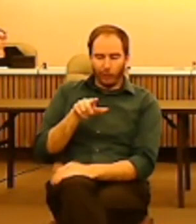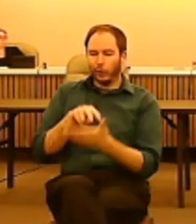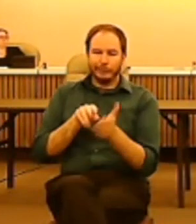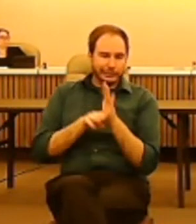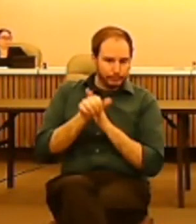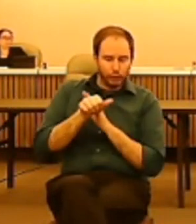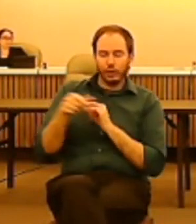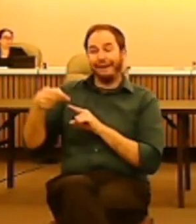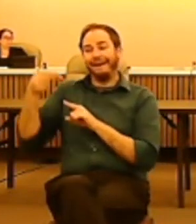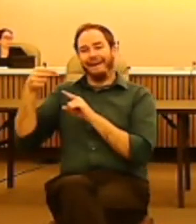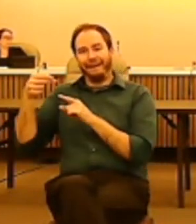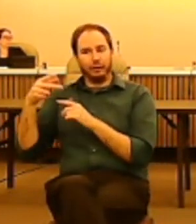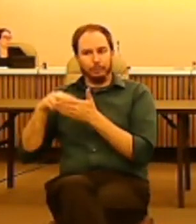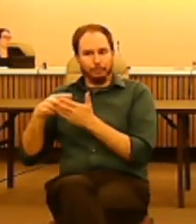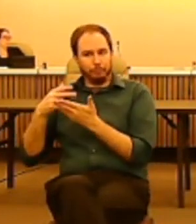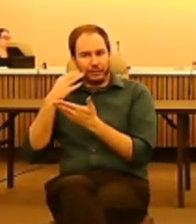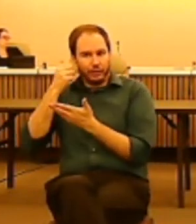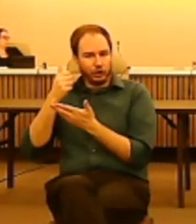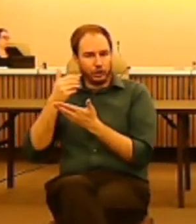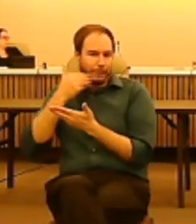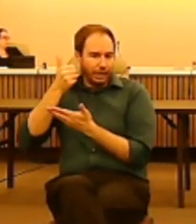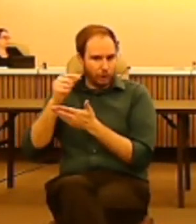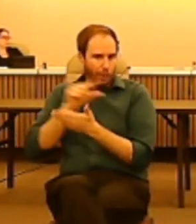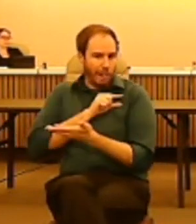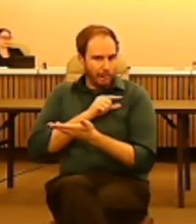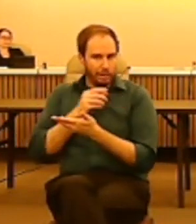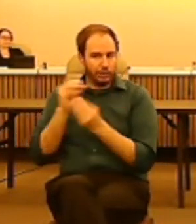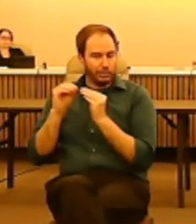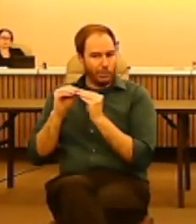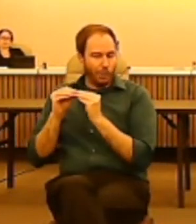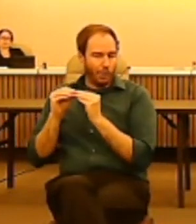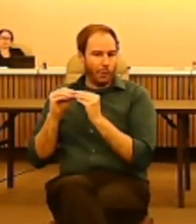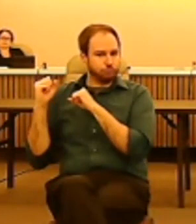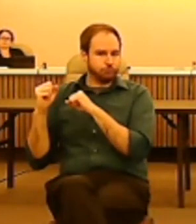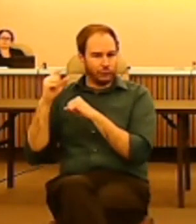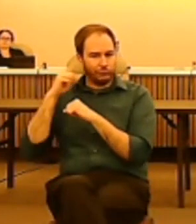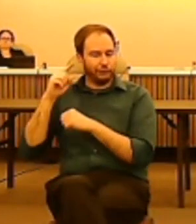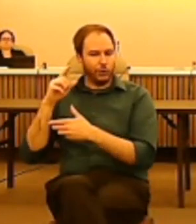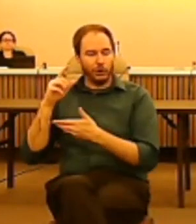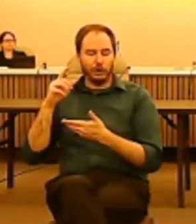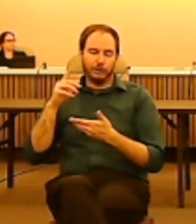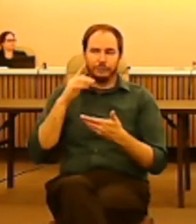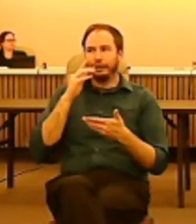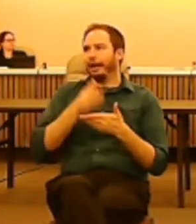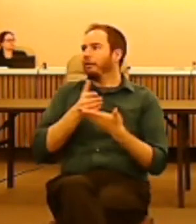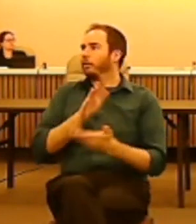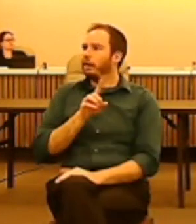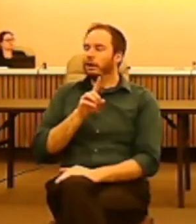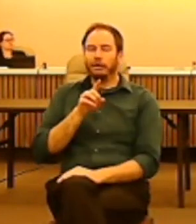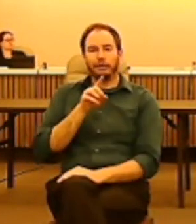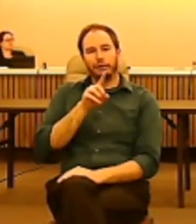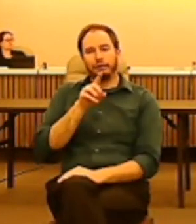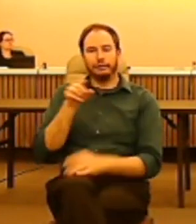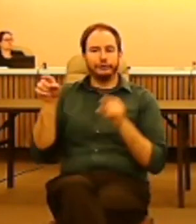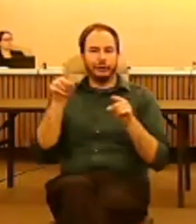1 to 200, depending, it totally depends on the size of the window, right? Yeah. But for an average window, you're probably looking at $100 more per